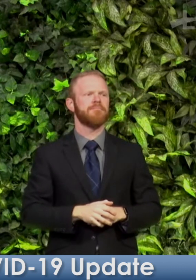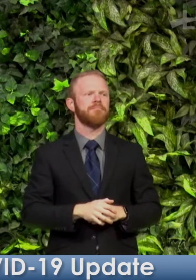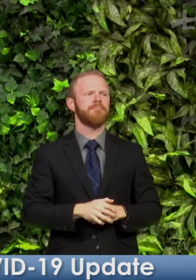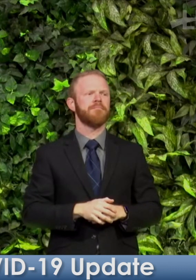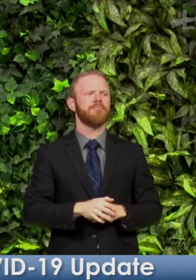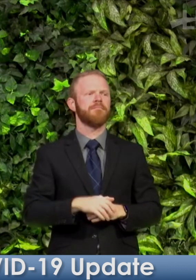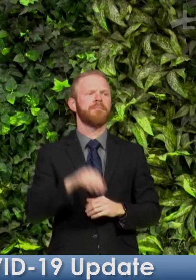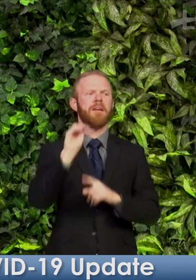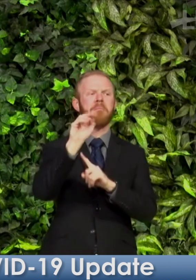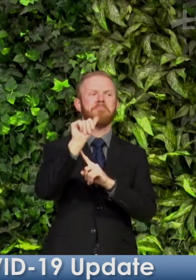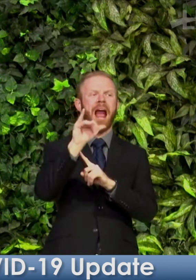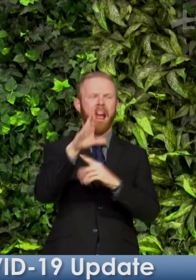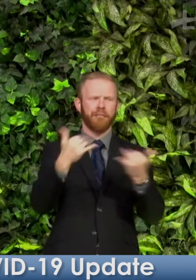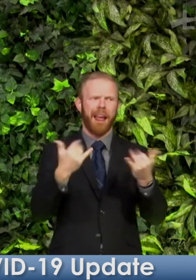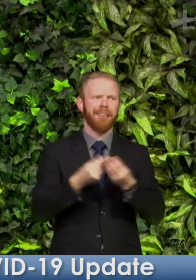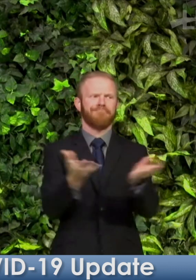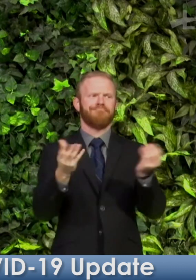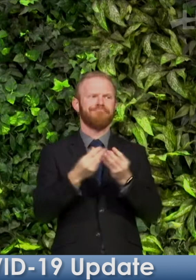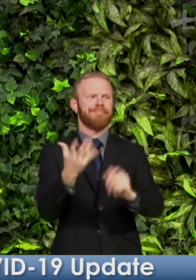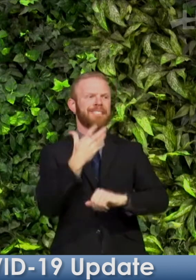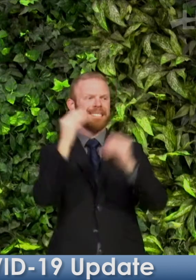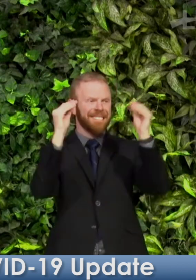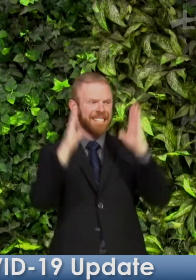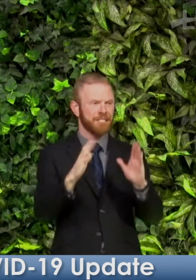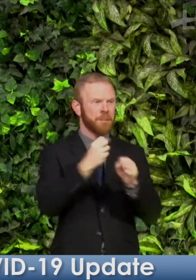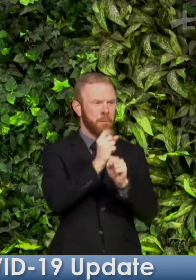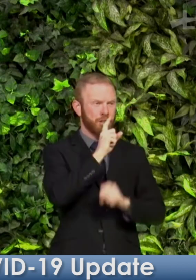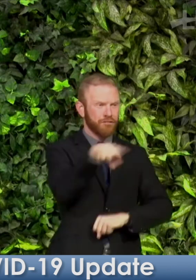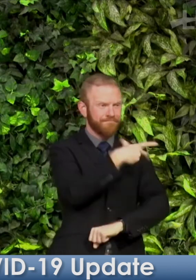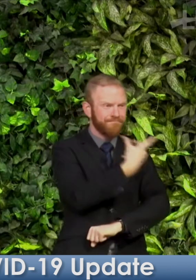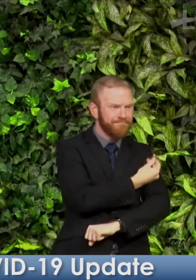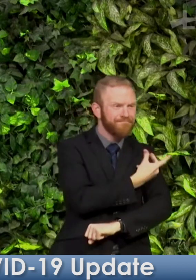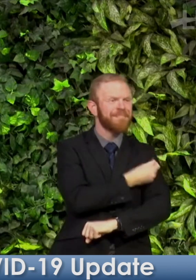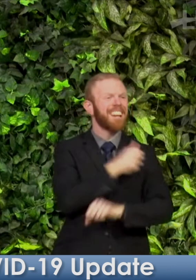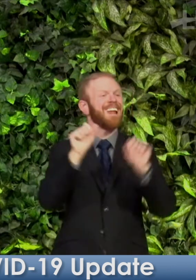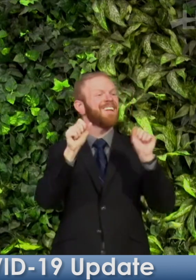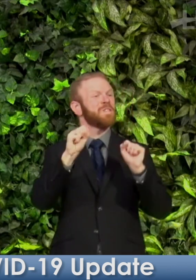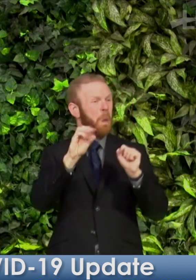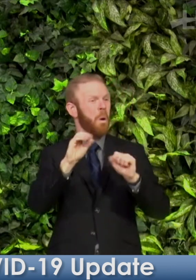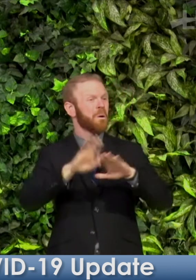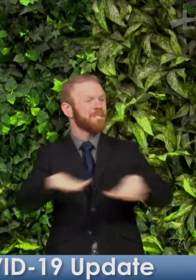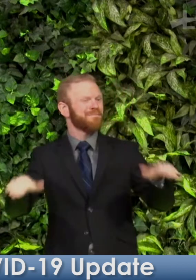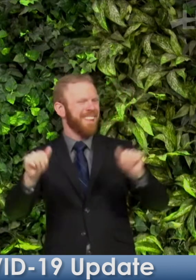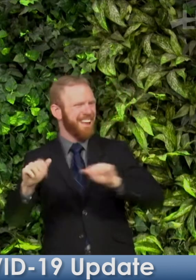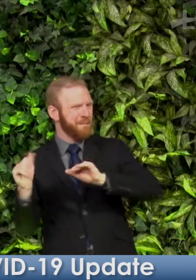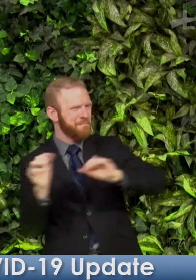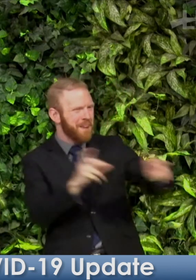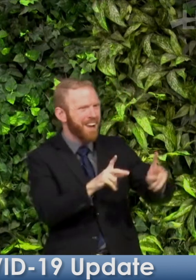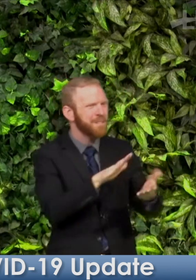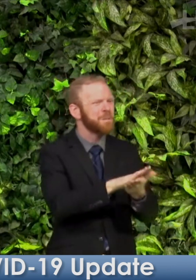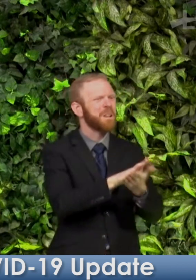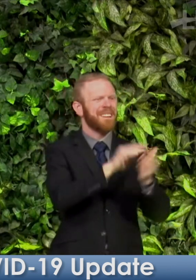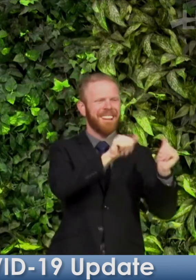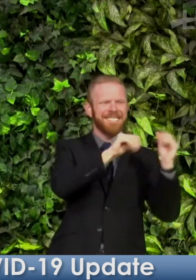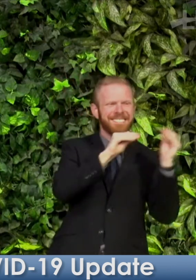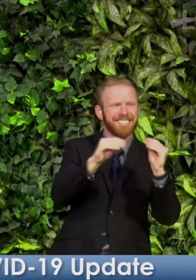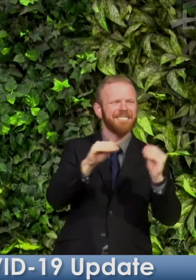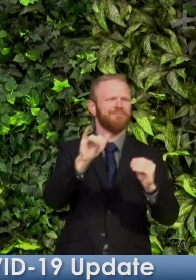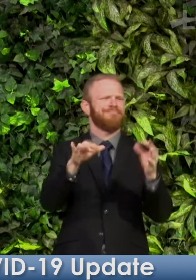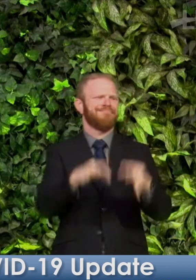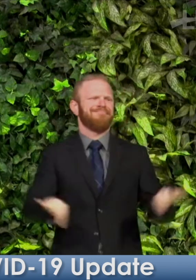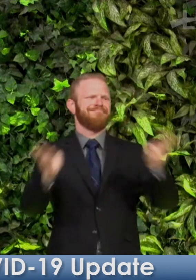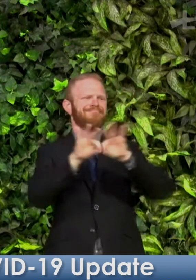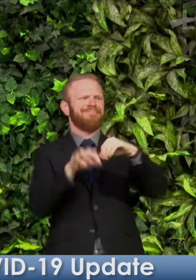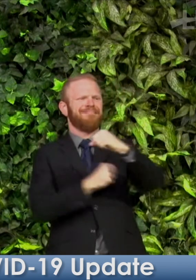get our kids back into in-person instruction, which is foundational and fundamental and critical to their social and emotional